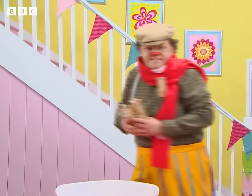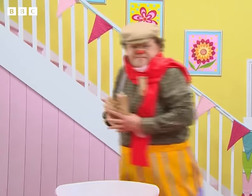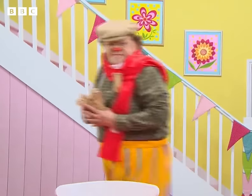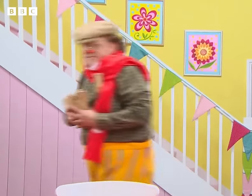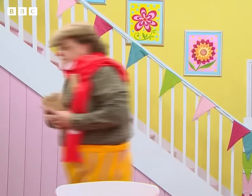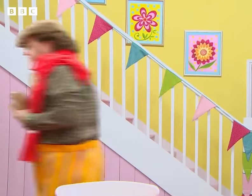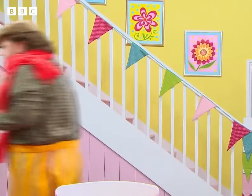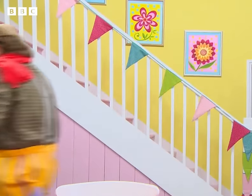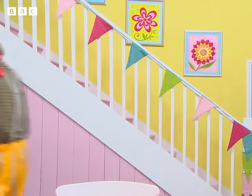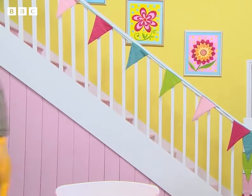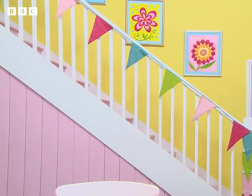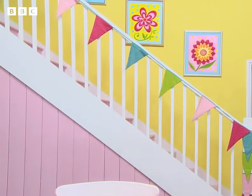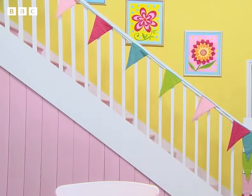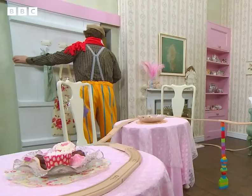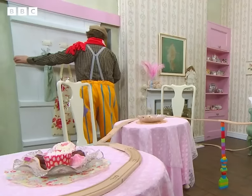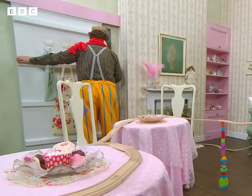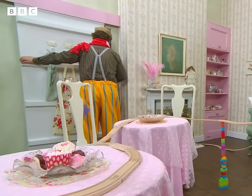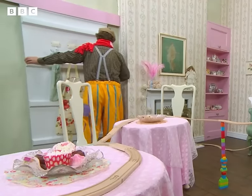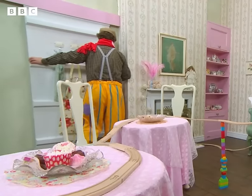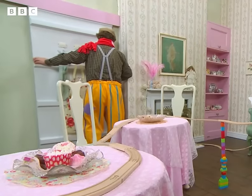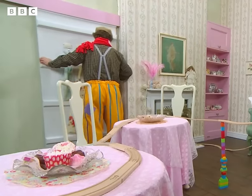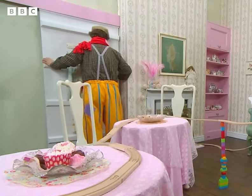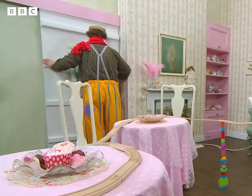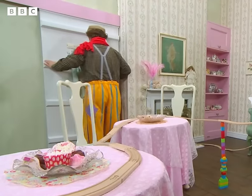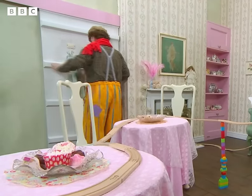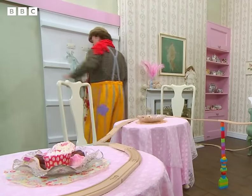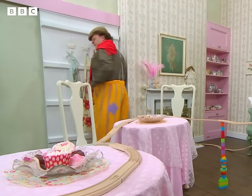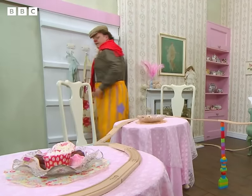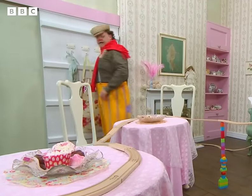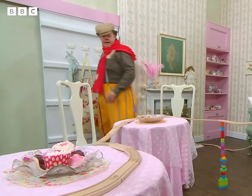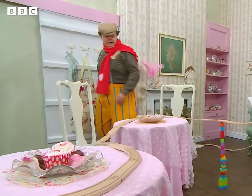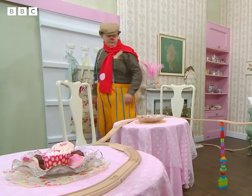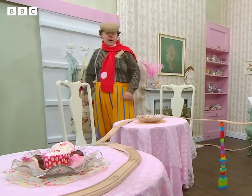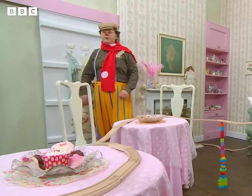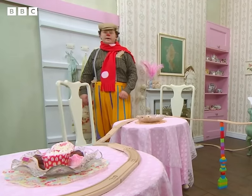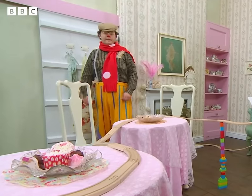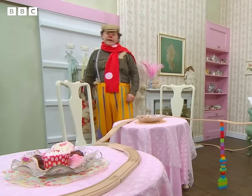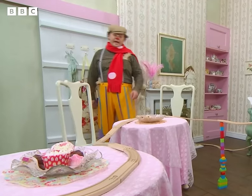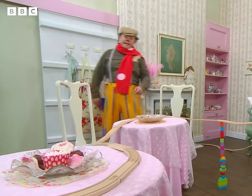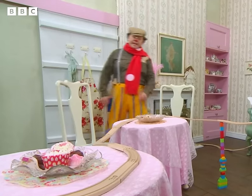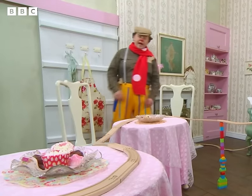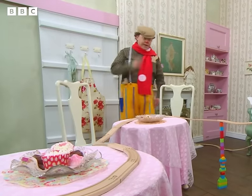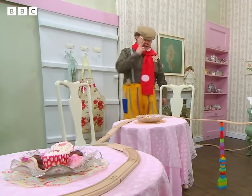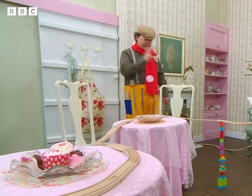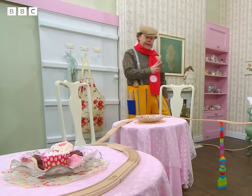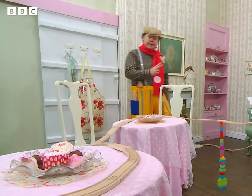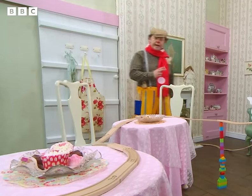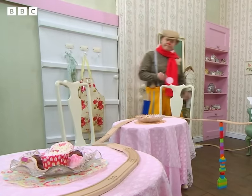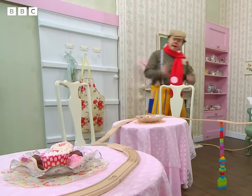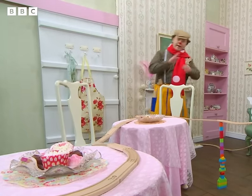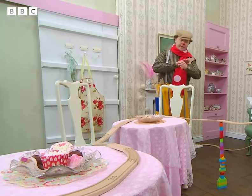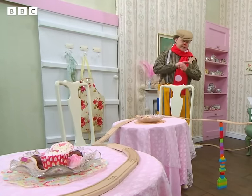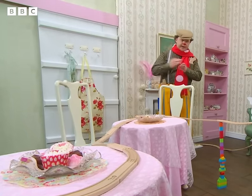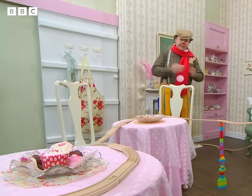Tumble? Oh, I don't know. Oh, I have to go and clear up. Oh, look! More